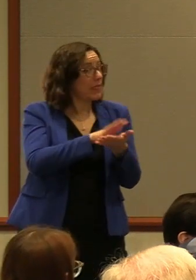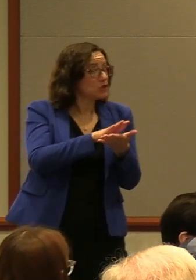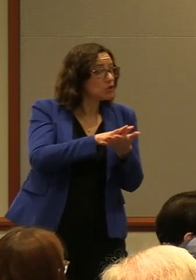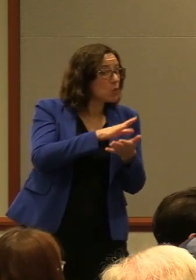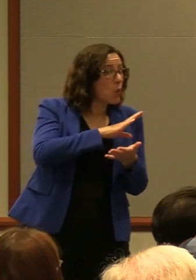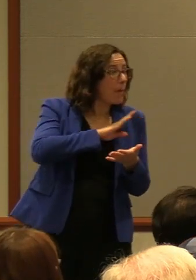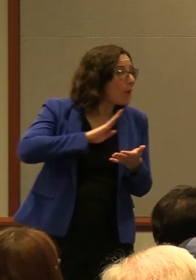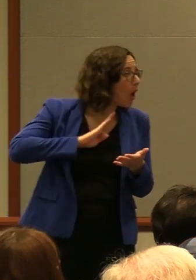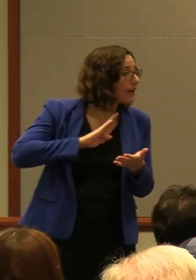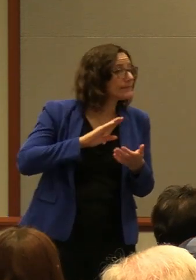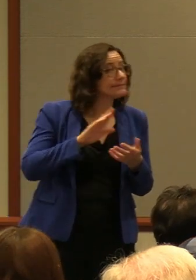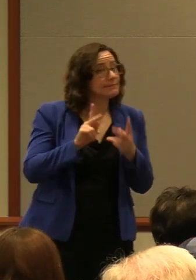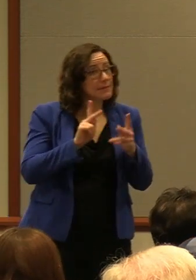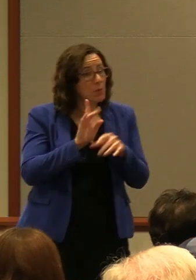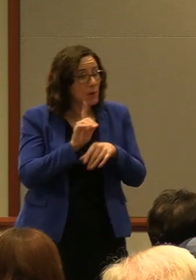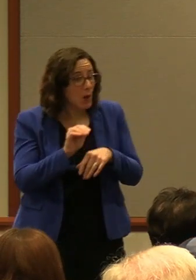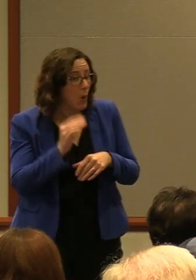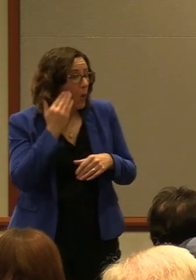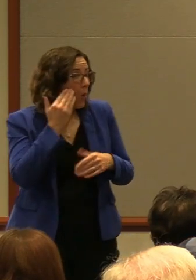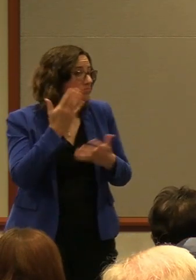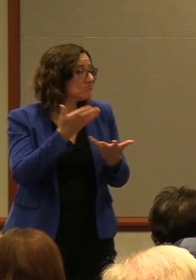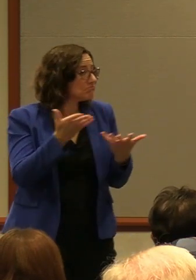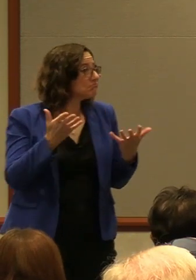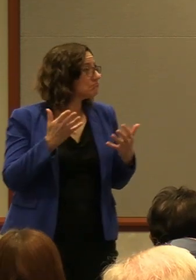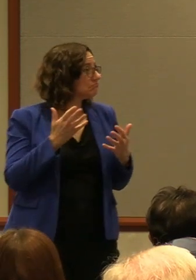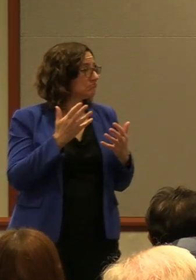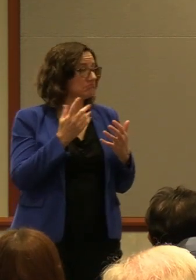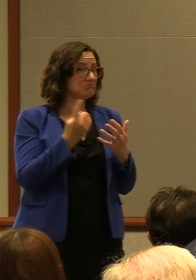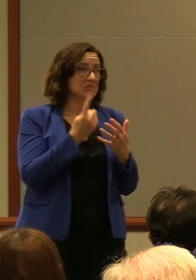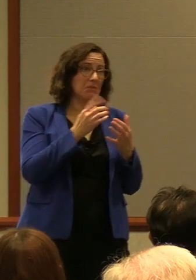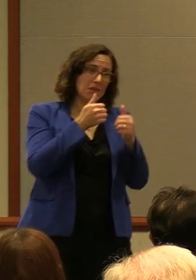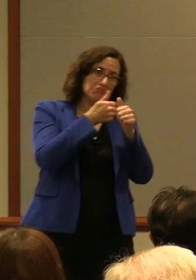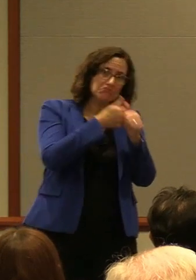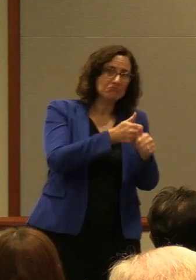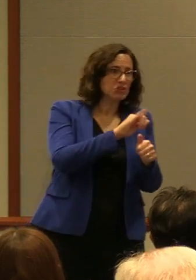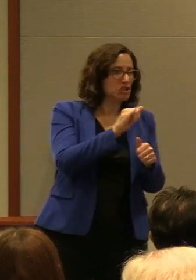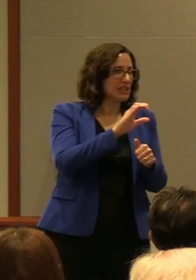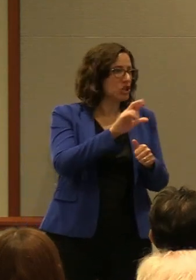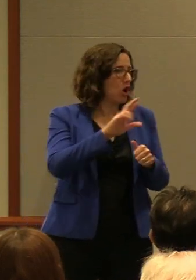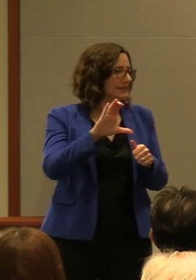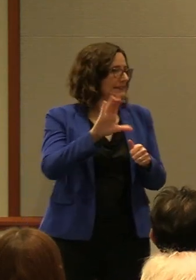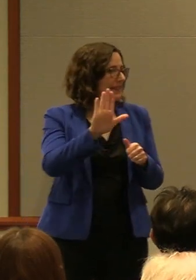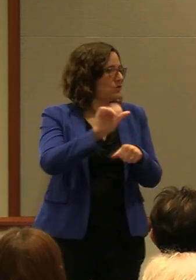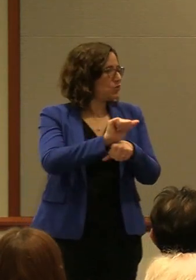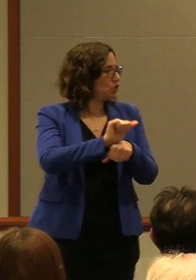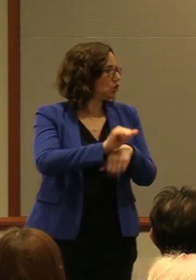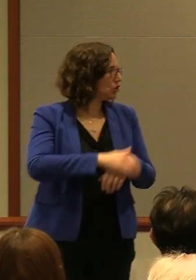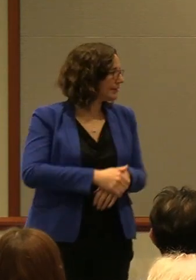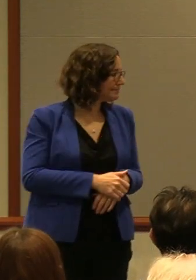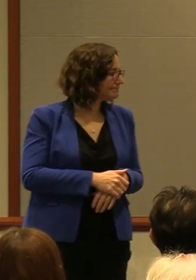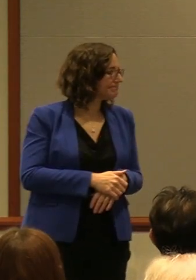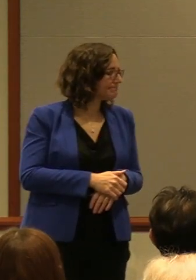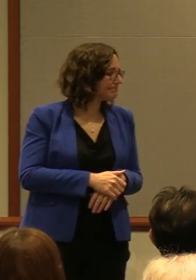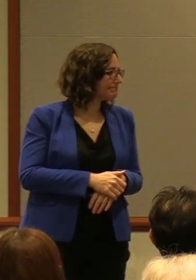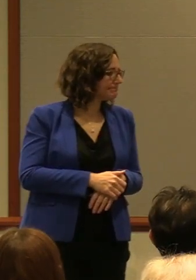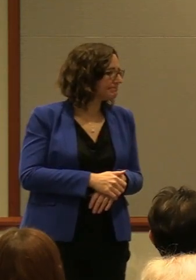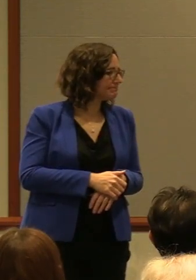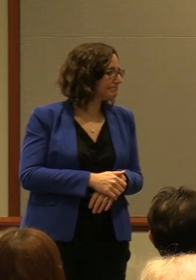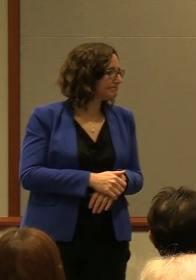work with people we know, something that is right in line with JCRC's work.